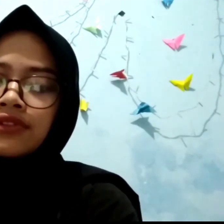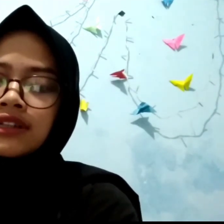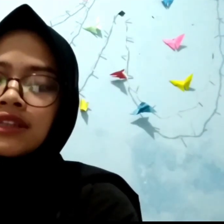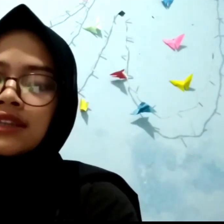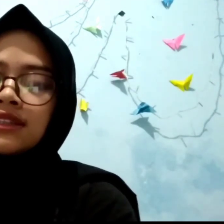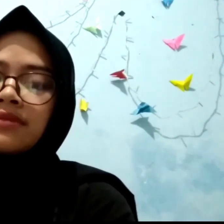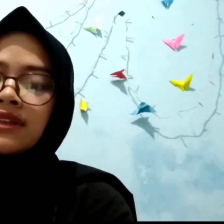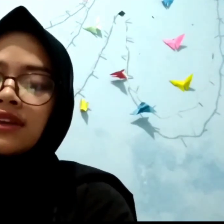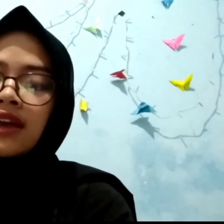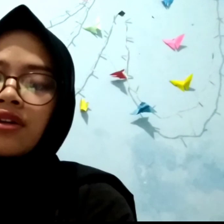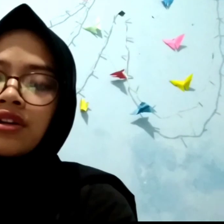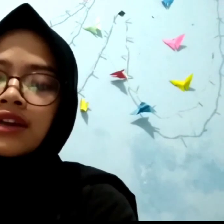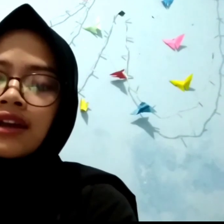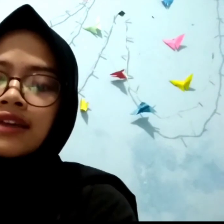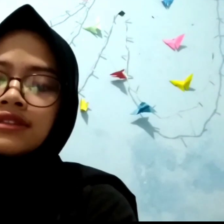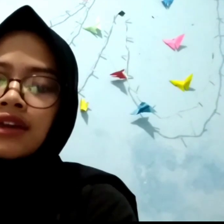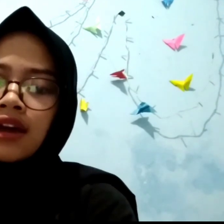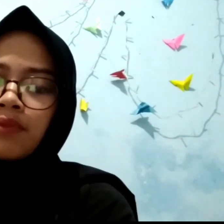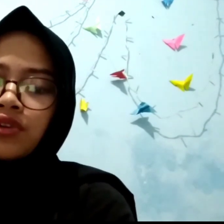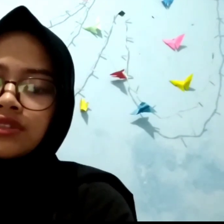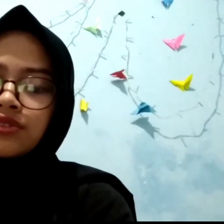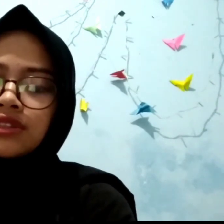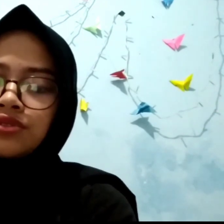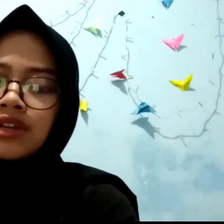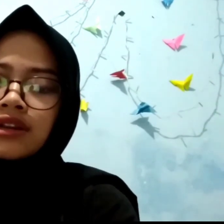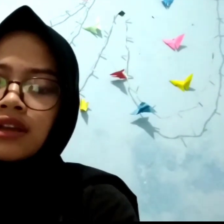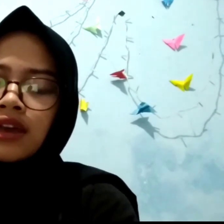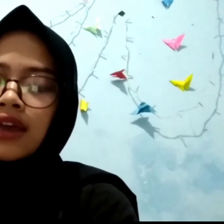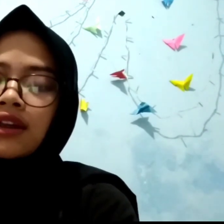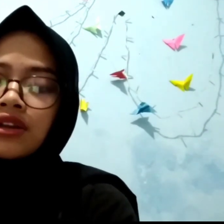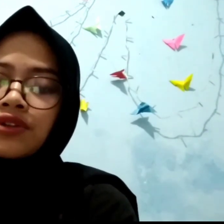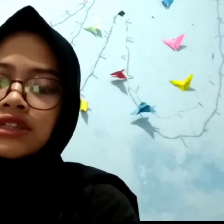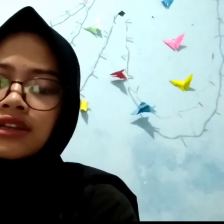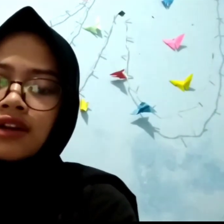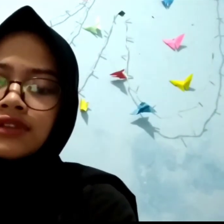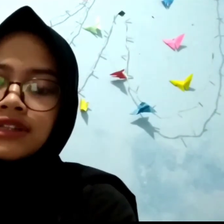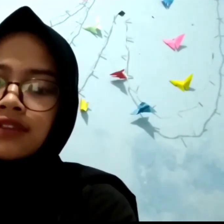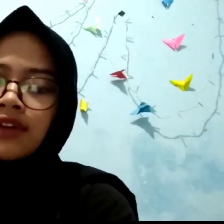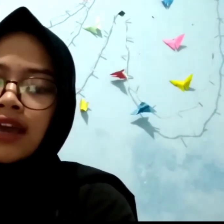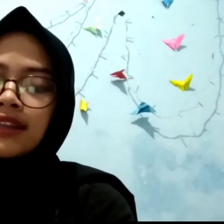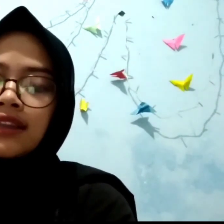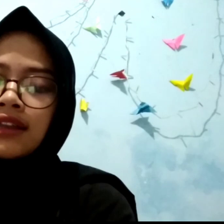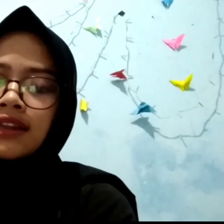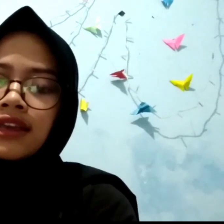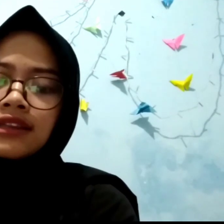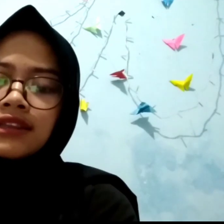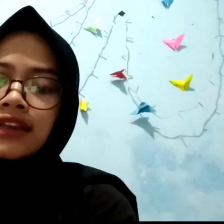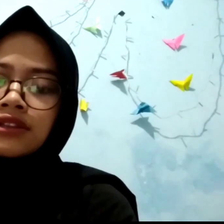first systematic and organized approach to the student and education of the deaf, and it led